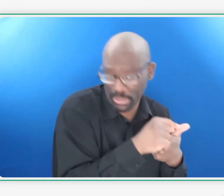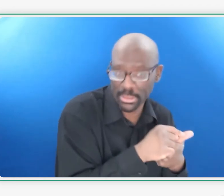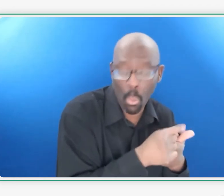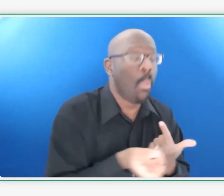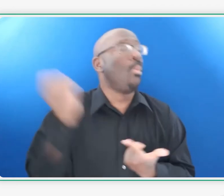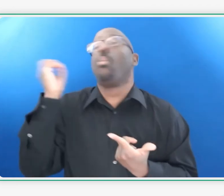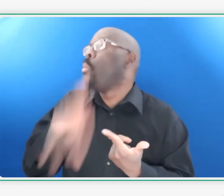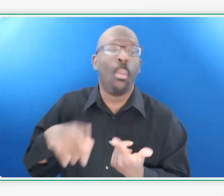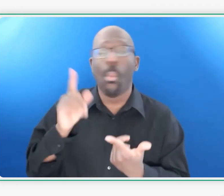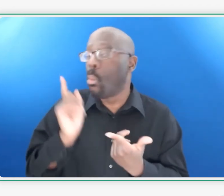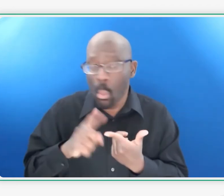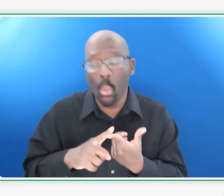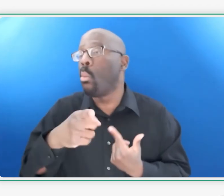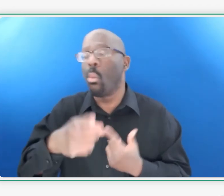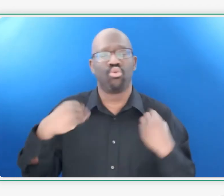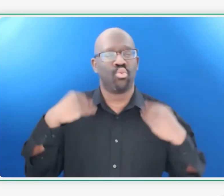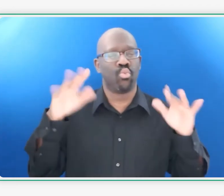off the high interest rates first,